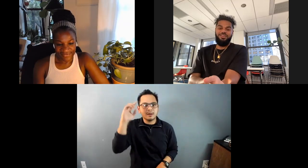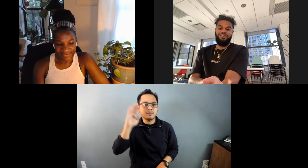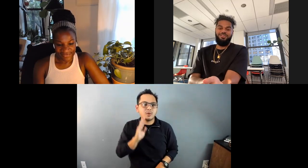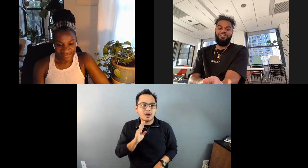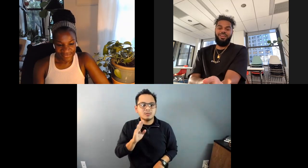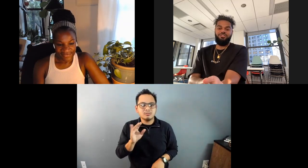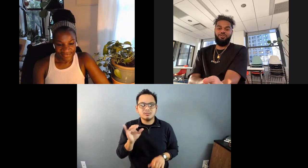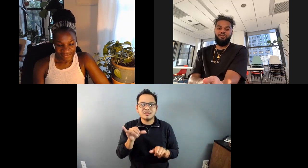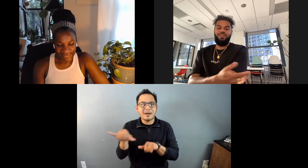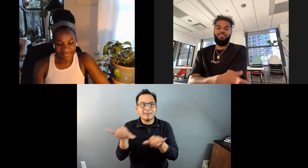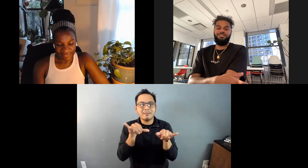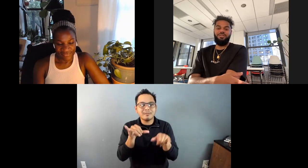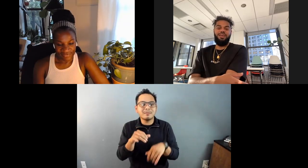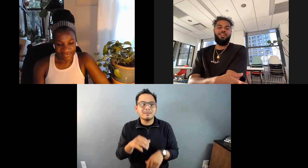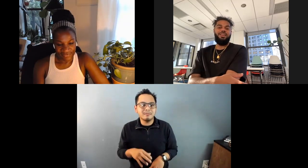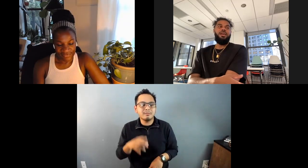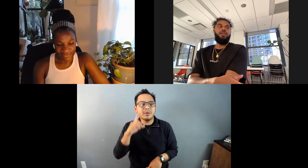and like how